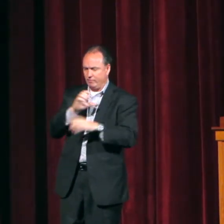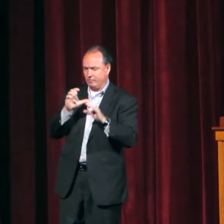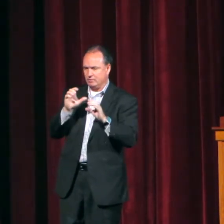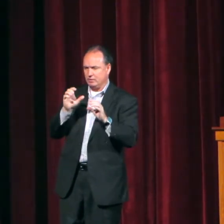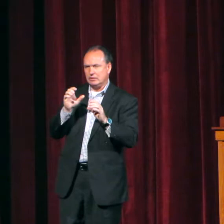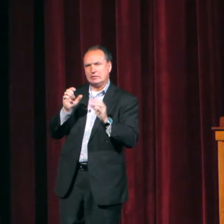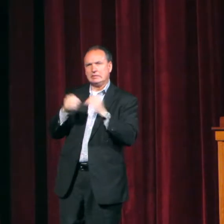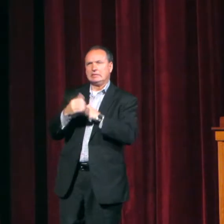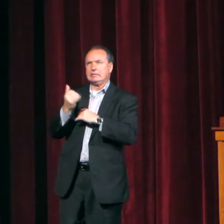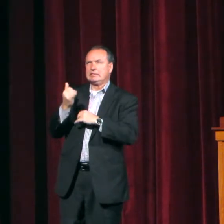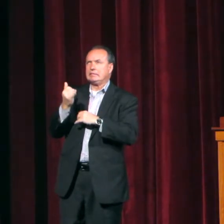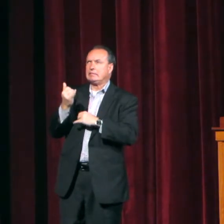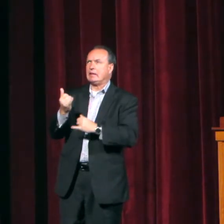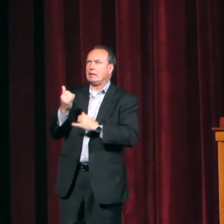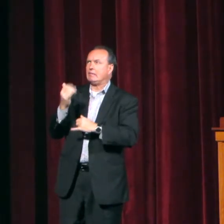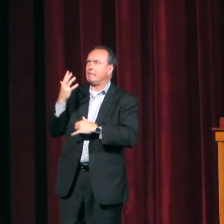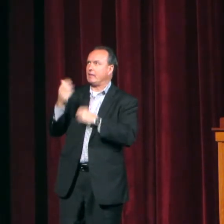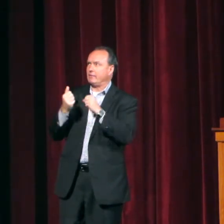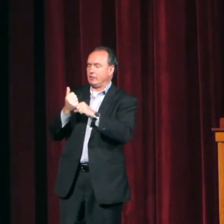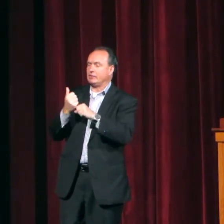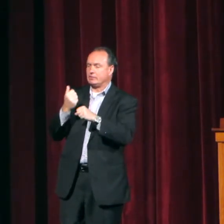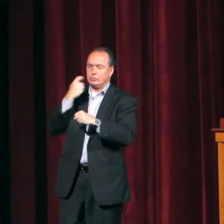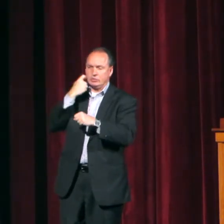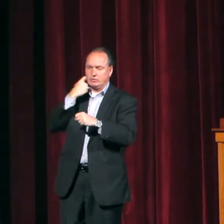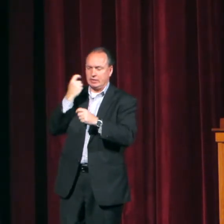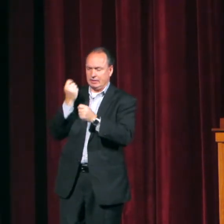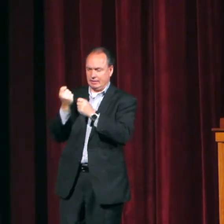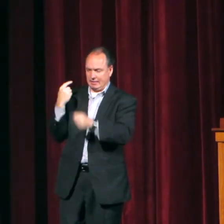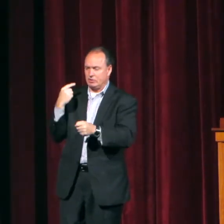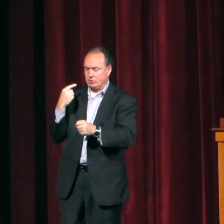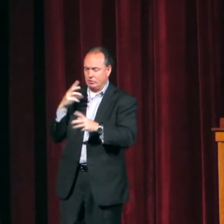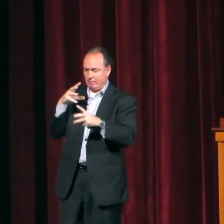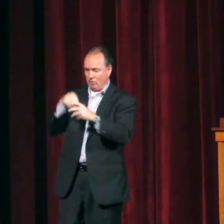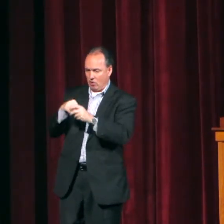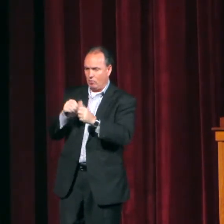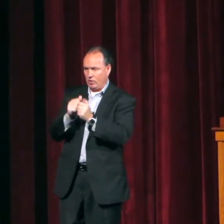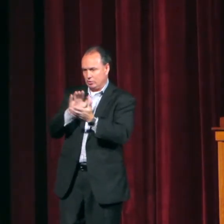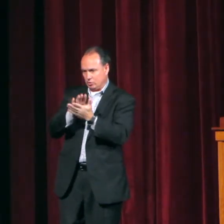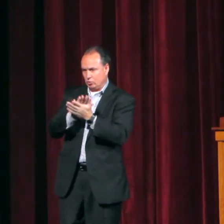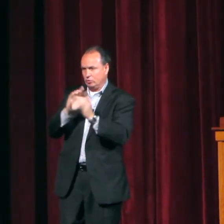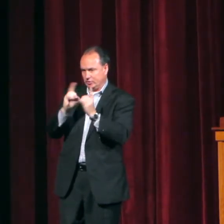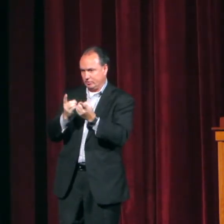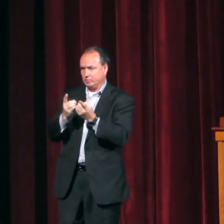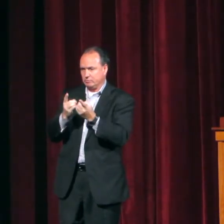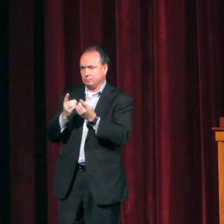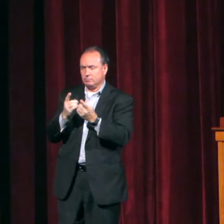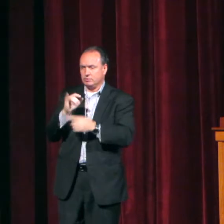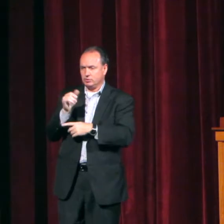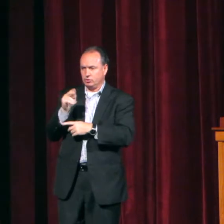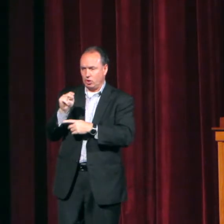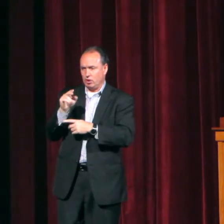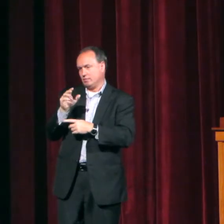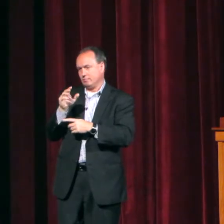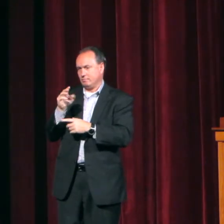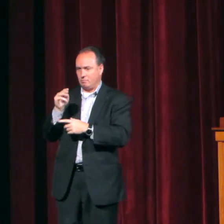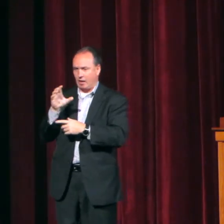now. This last year, being part of the school district and the General McLean family.